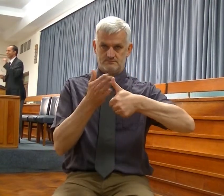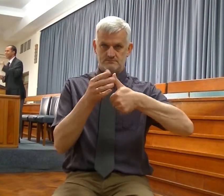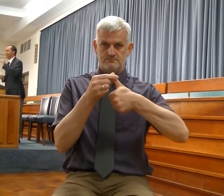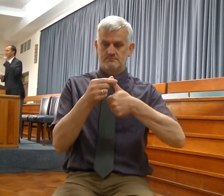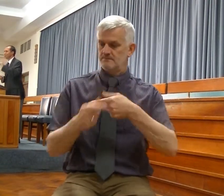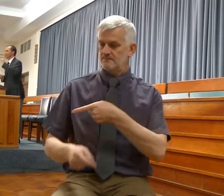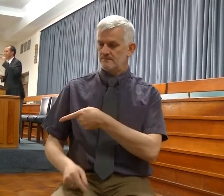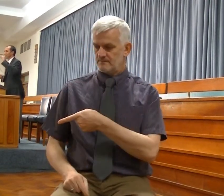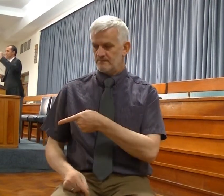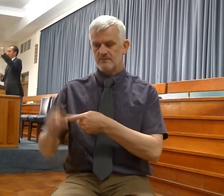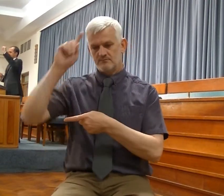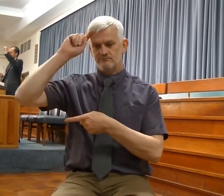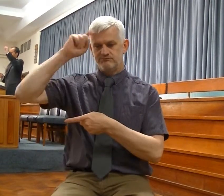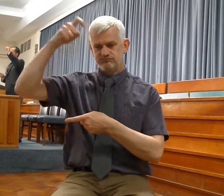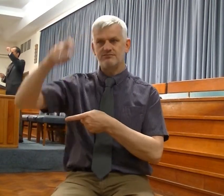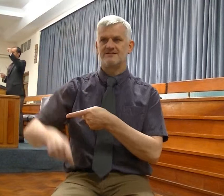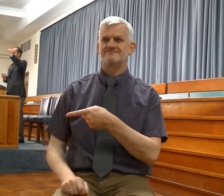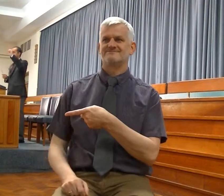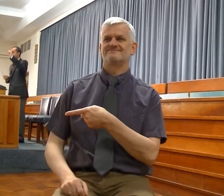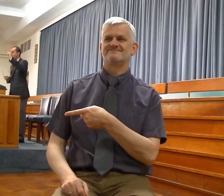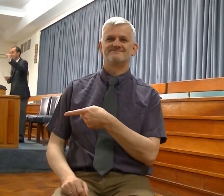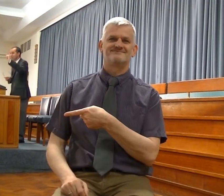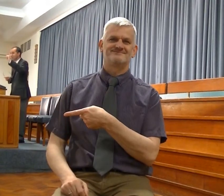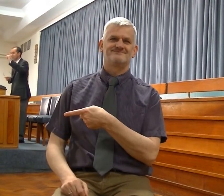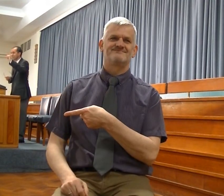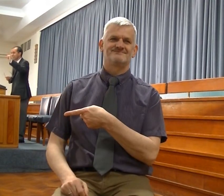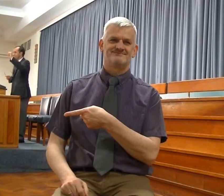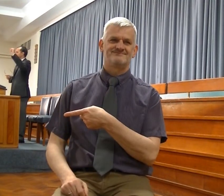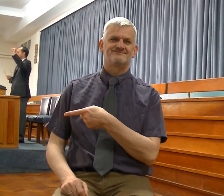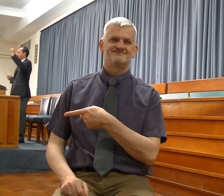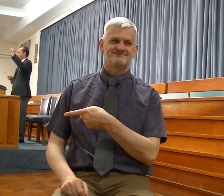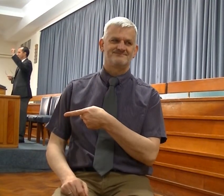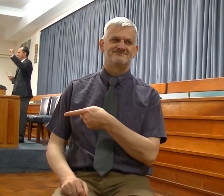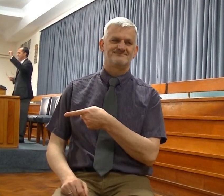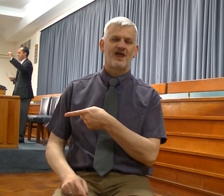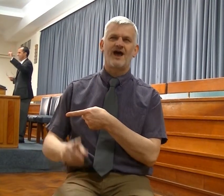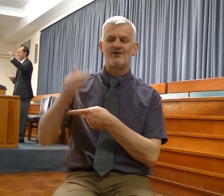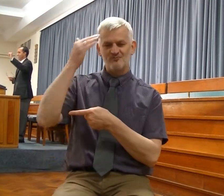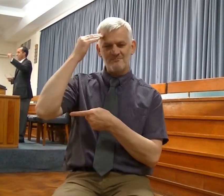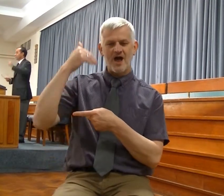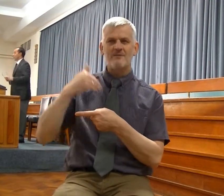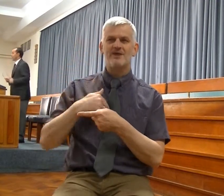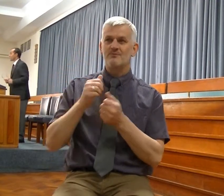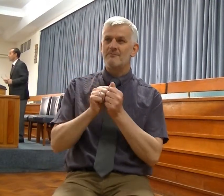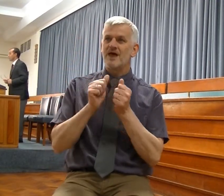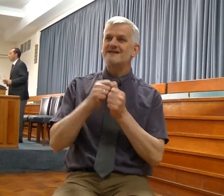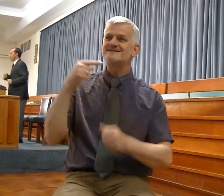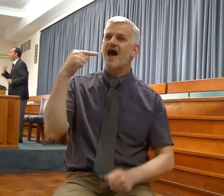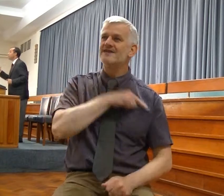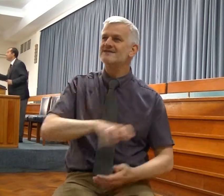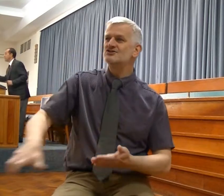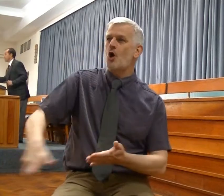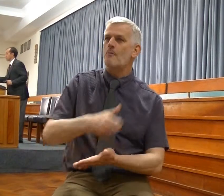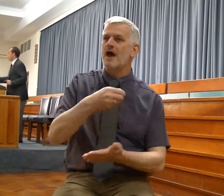one. He came to his senses. Does it remind you something? The prodigal son. So,